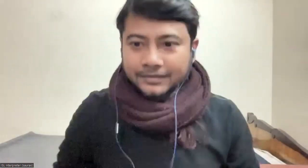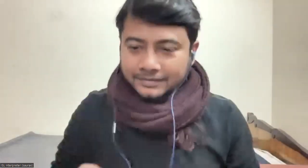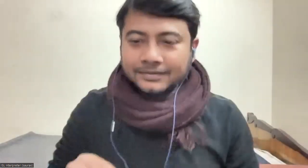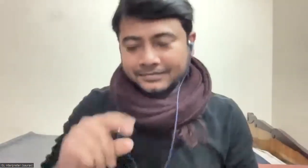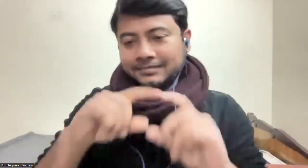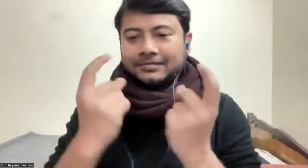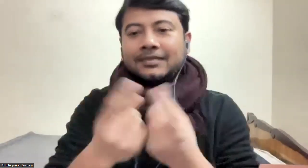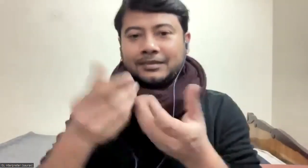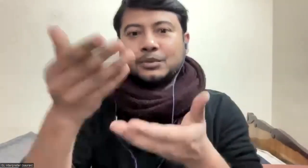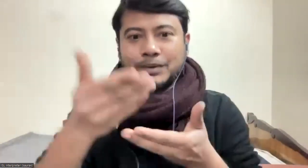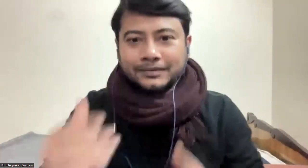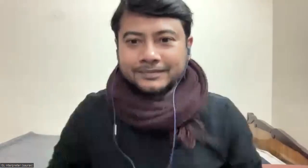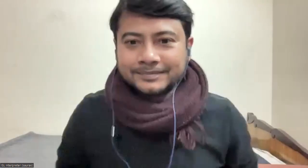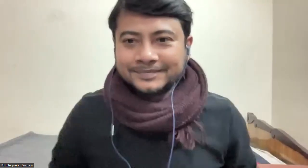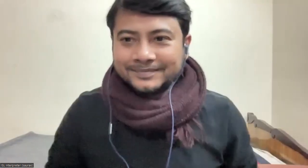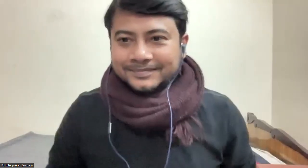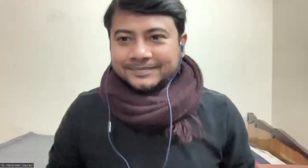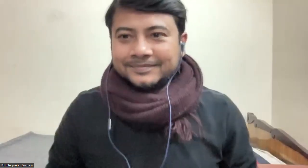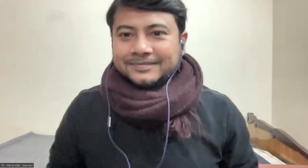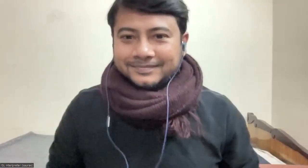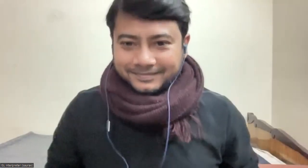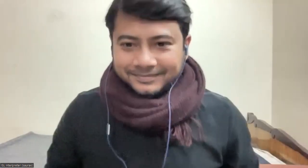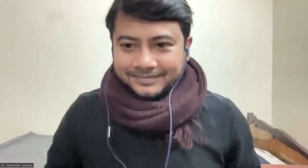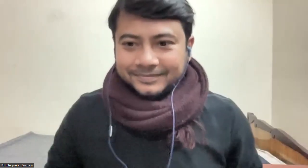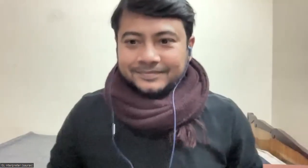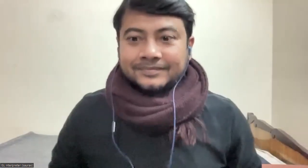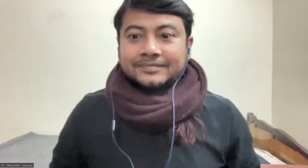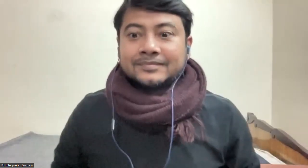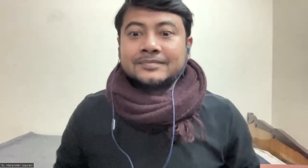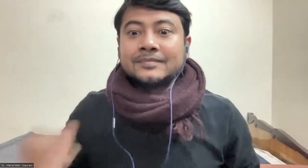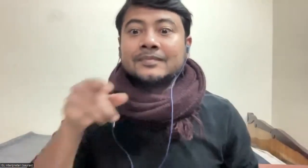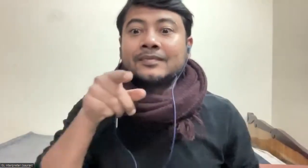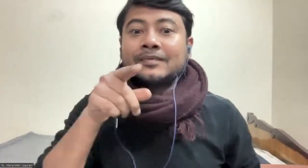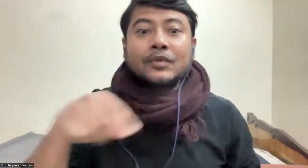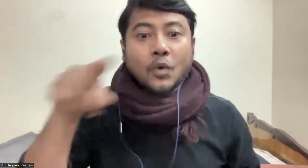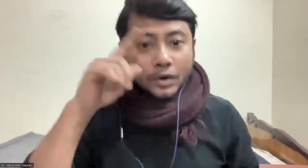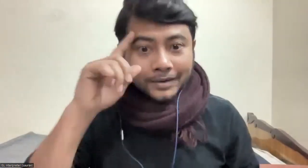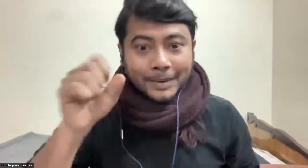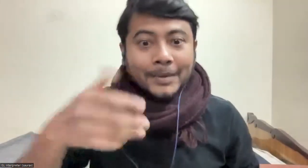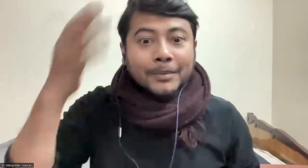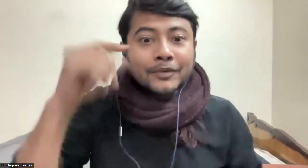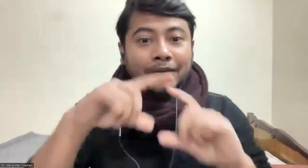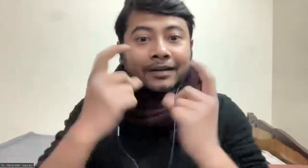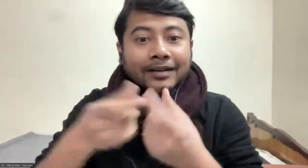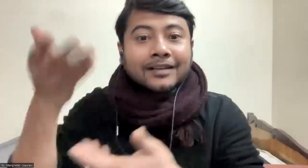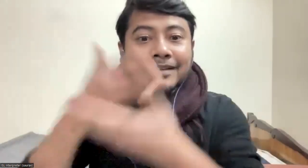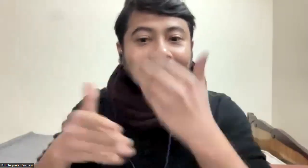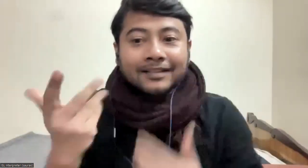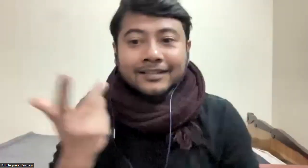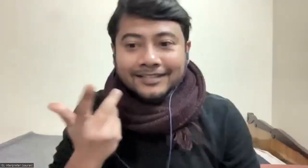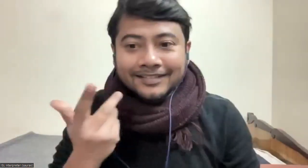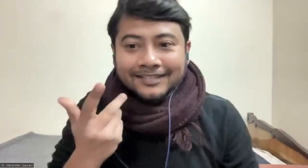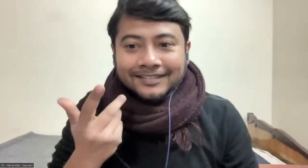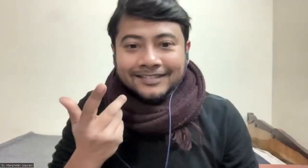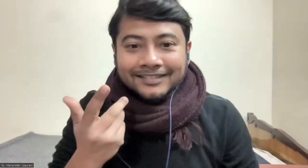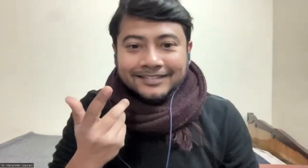So, I don't know how many of you do remember the last class. So, we will quickly,